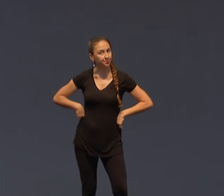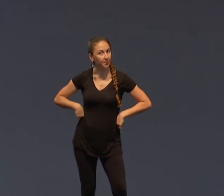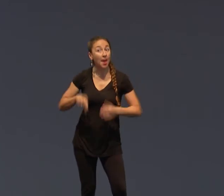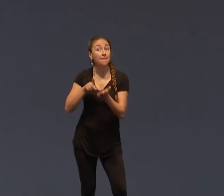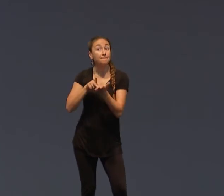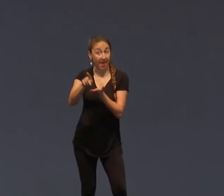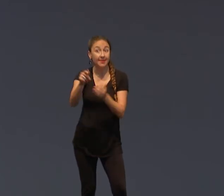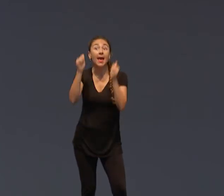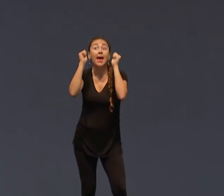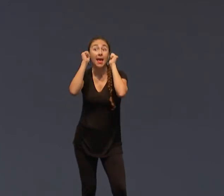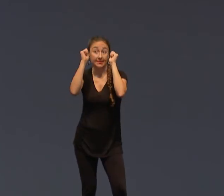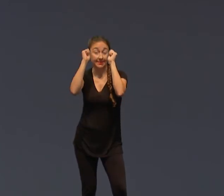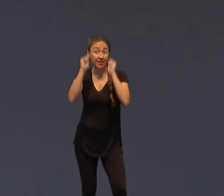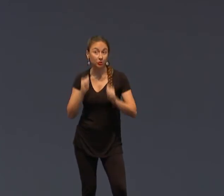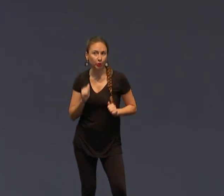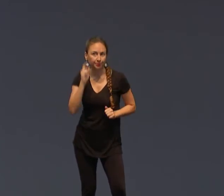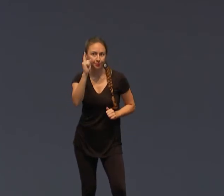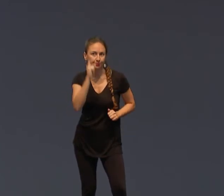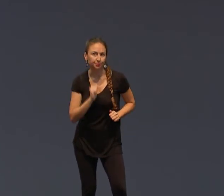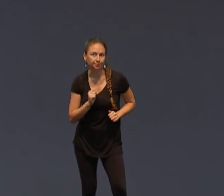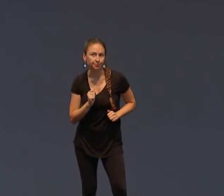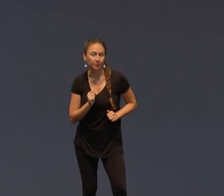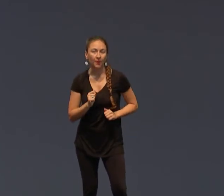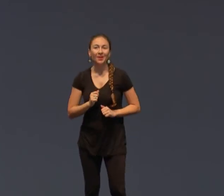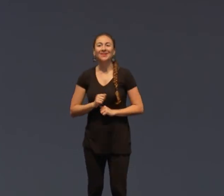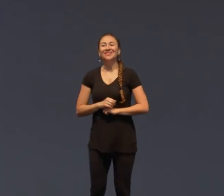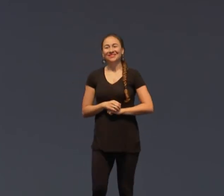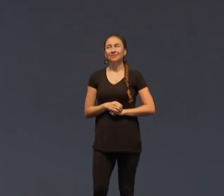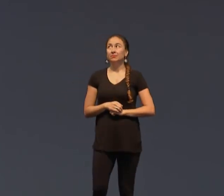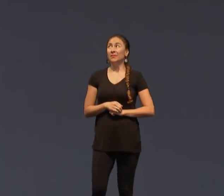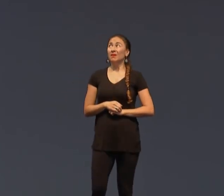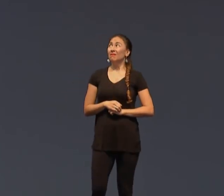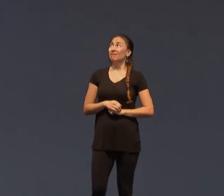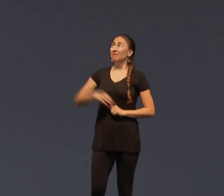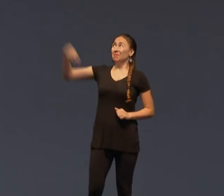11. And a student next to me says, "No, no, no, no, it's 5.